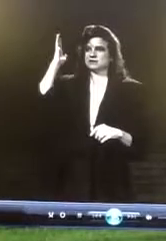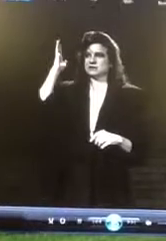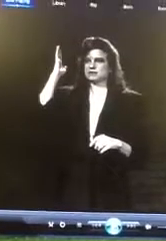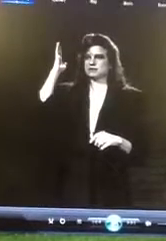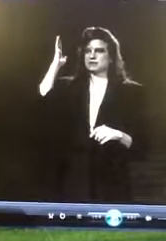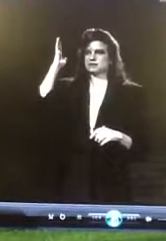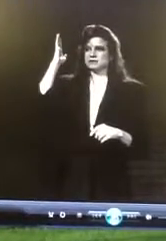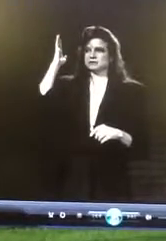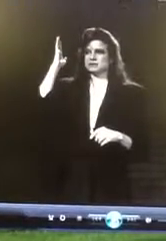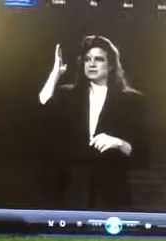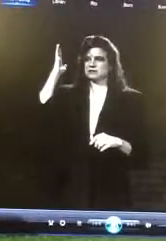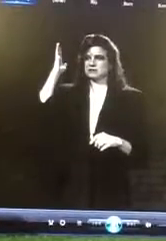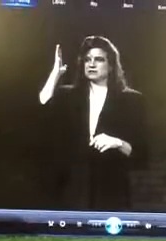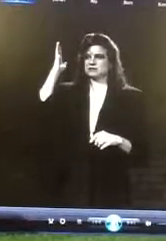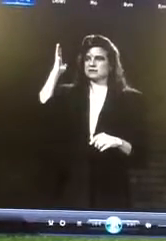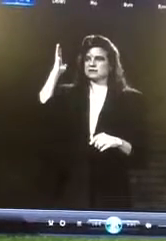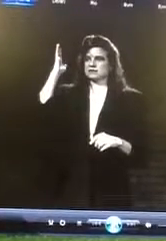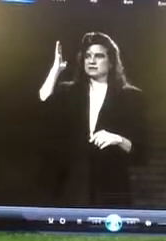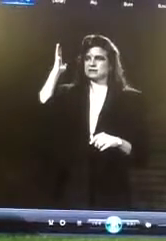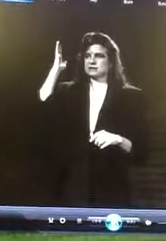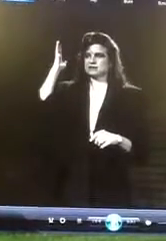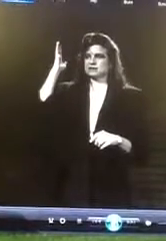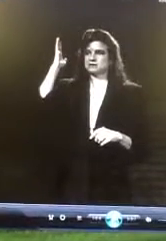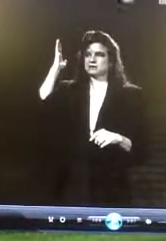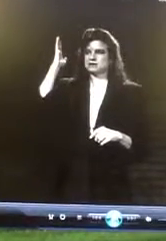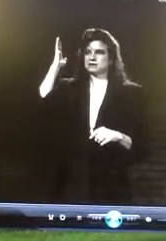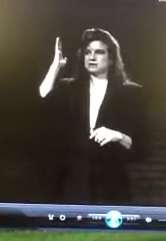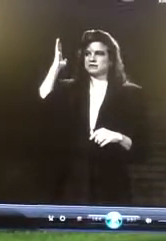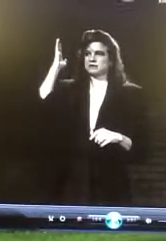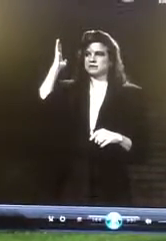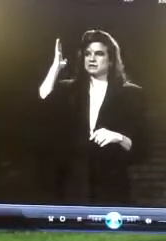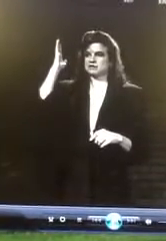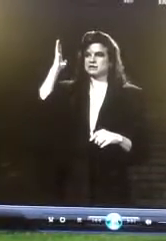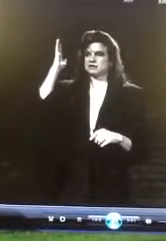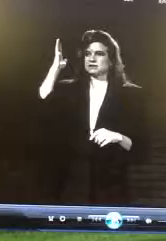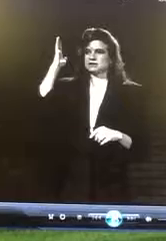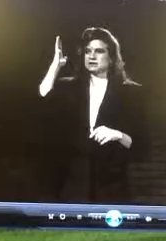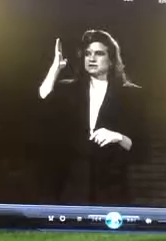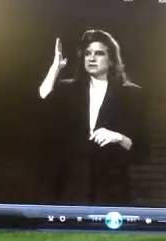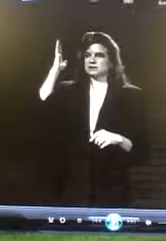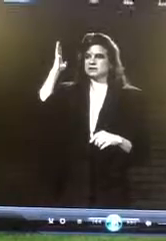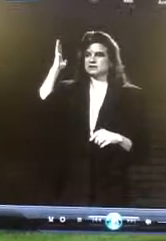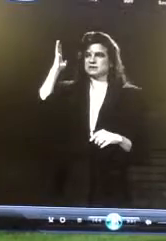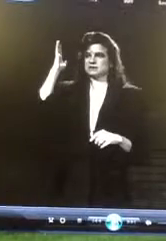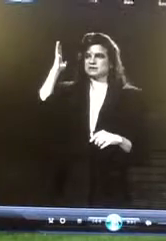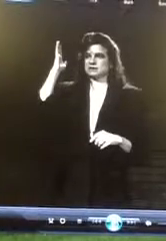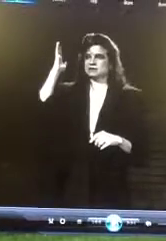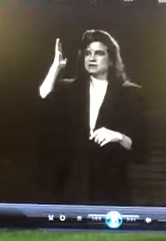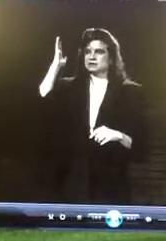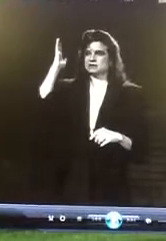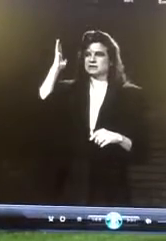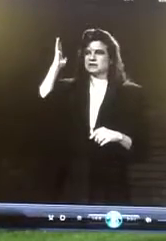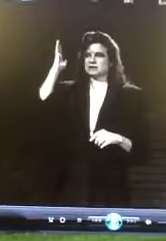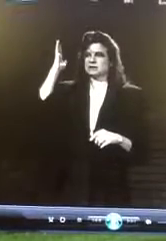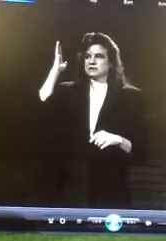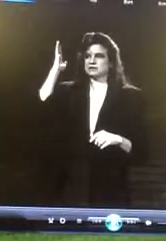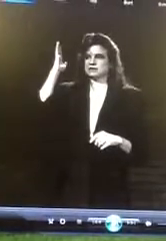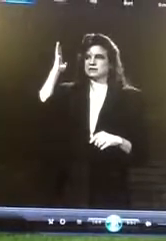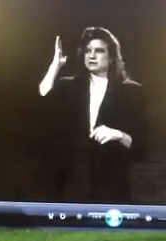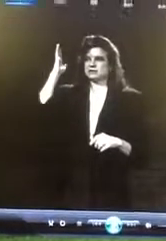Sometimes it can be awkward to ask an interpreter for their certificate. It can be an uncomfortable situation. But if, for